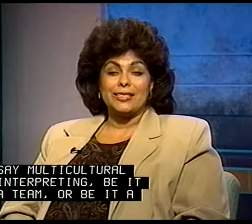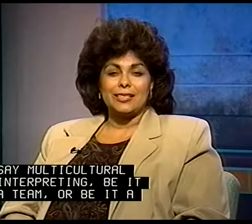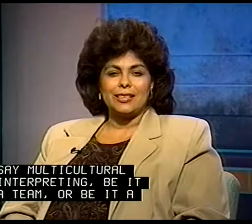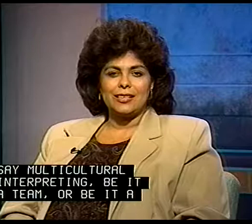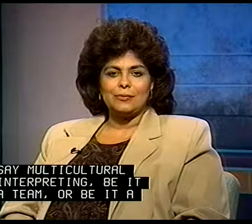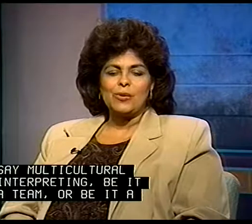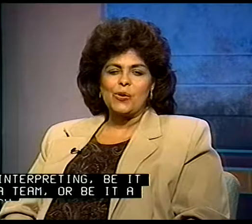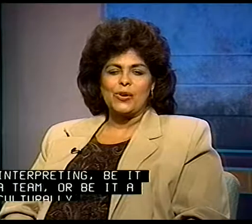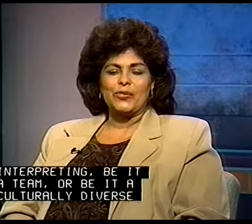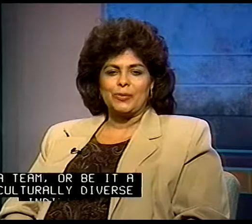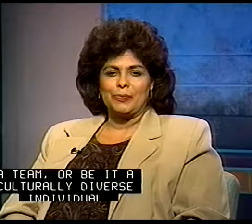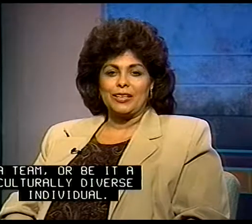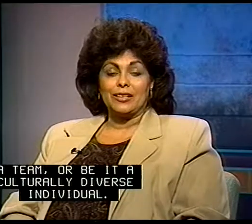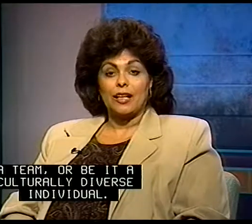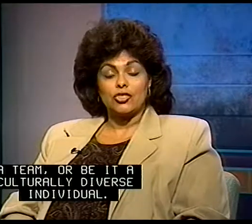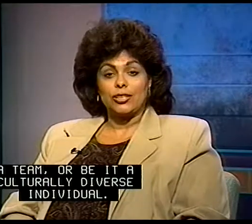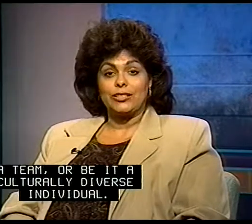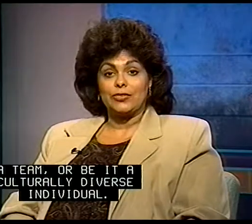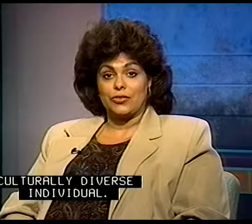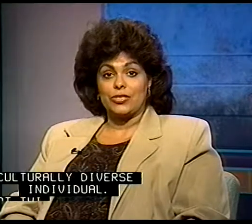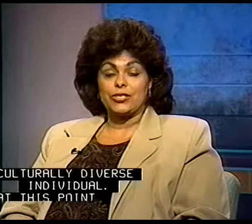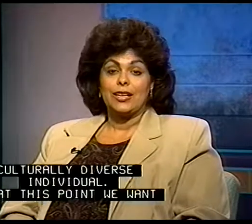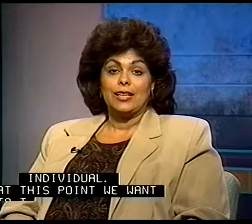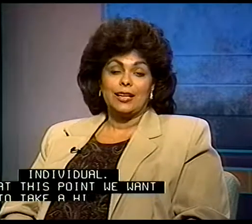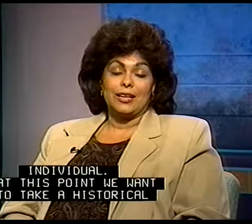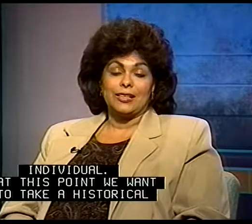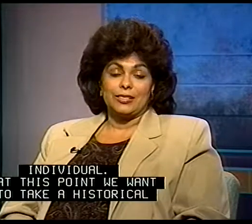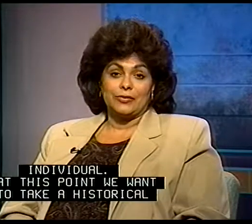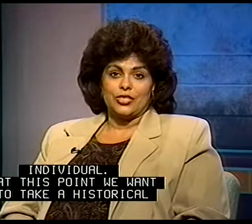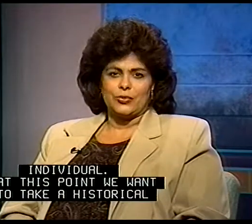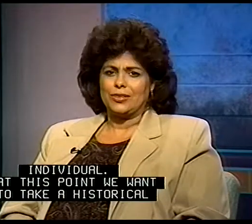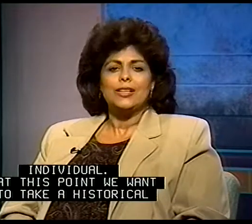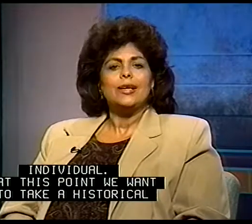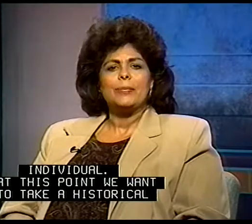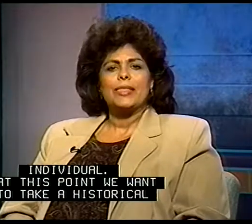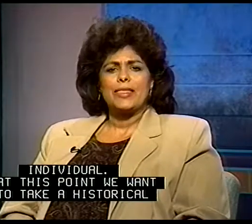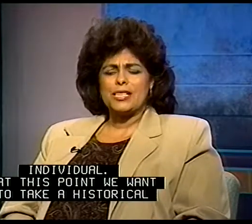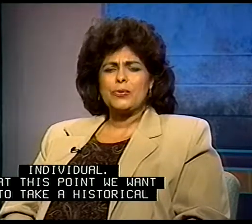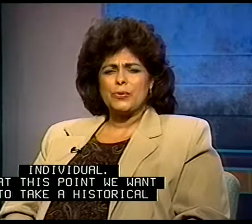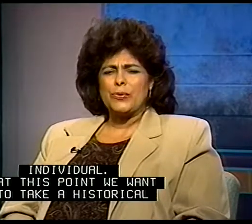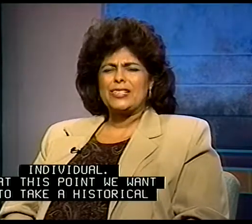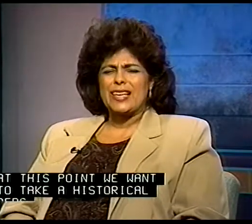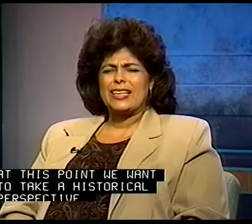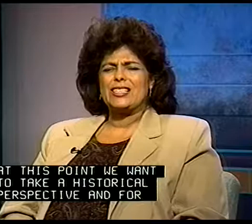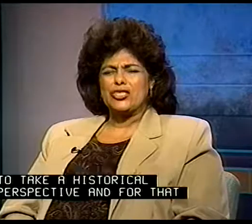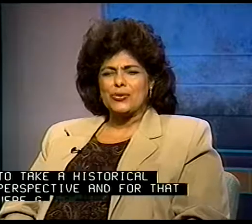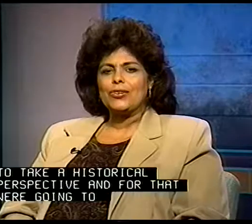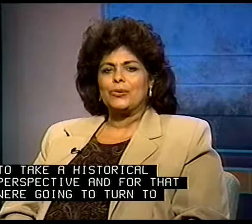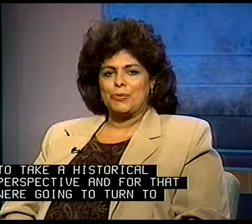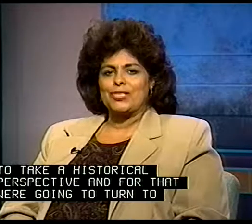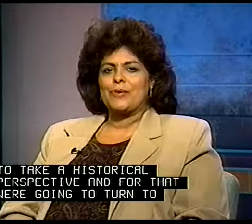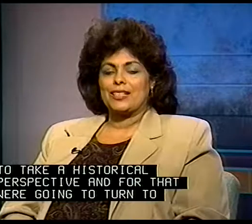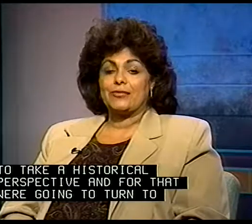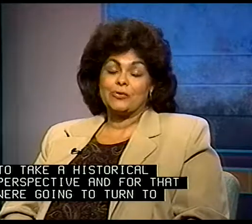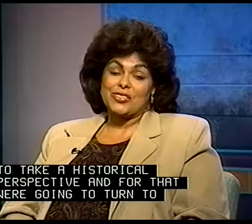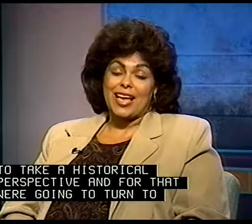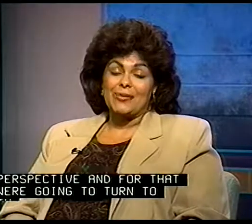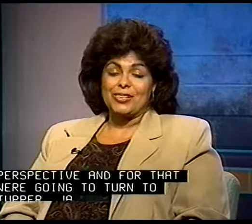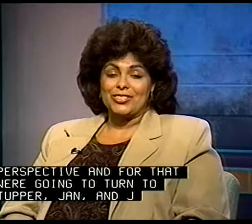be it a team or whether it be a culturally diverse individual. At this point, we want to take a historical perspective, and for that, we're going to